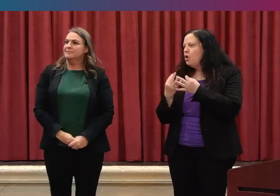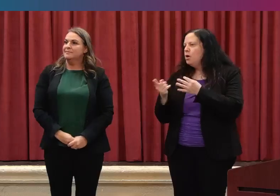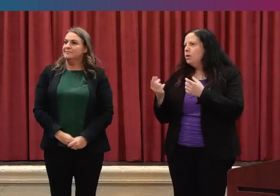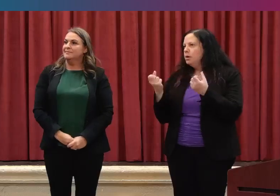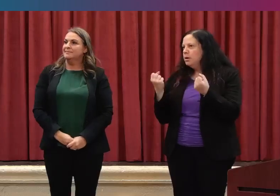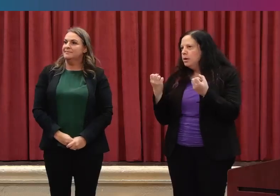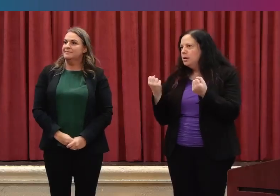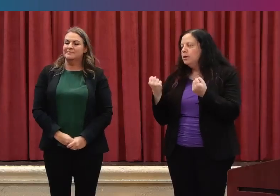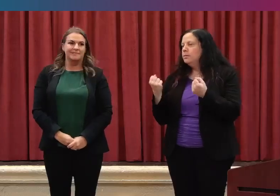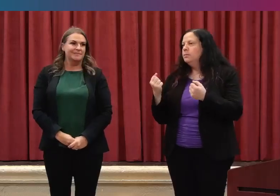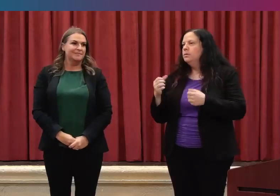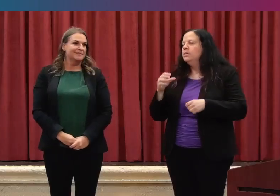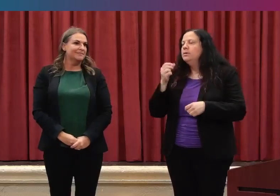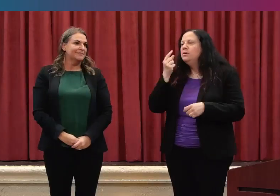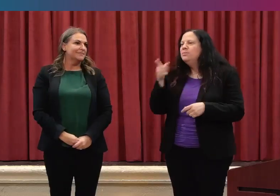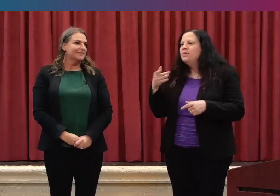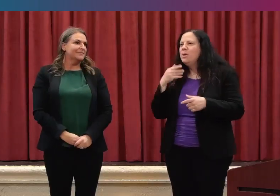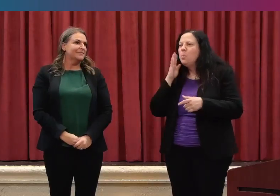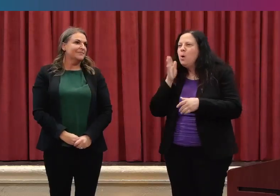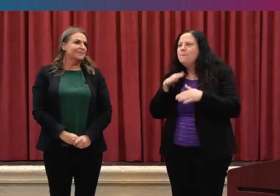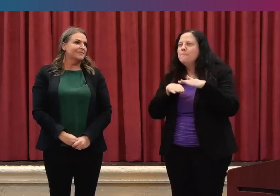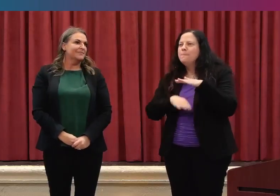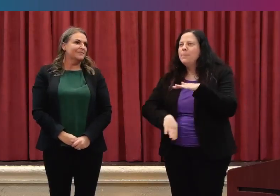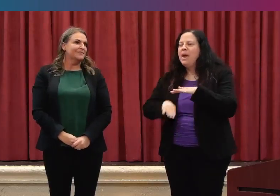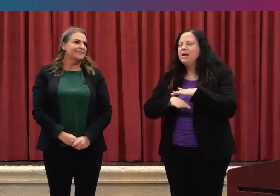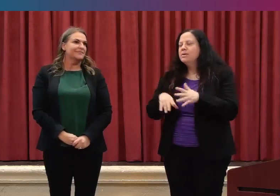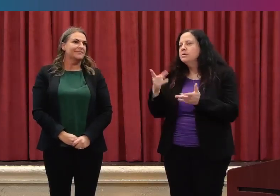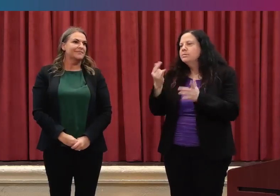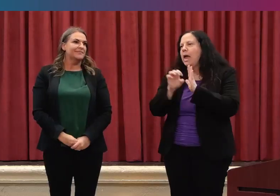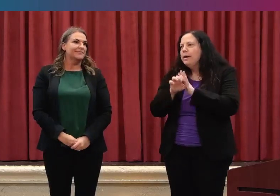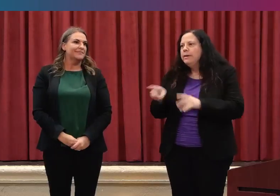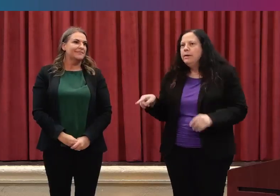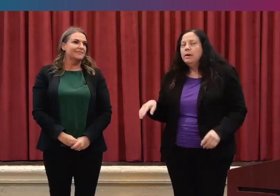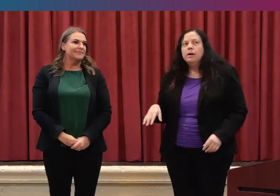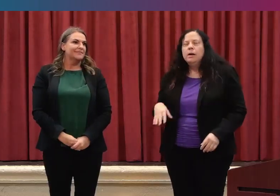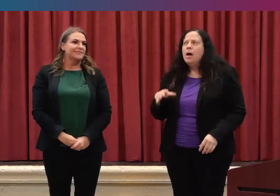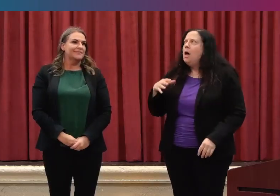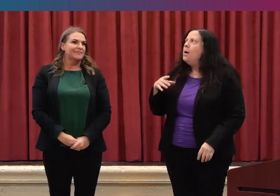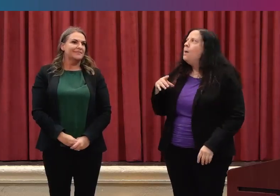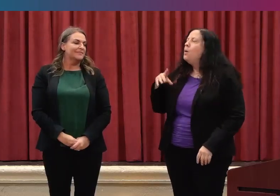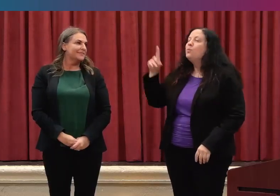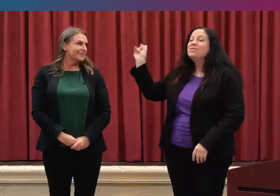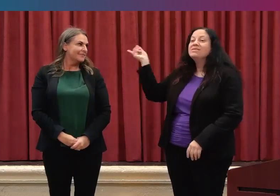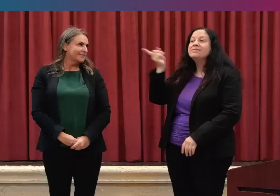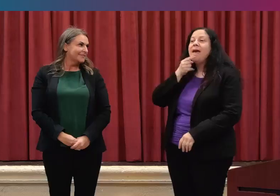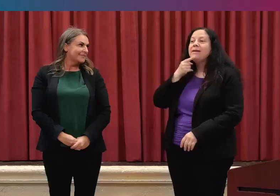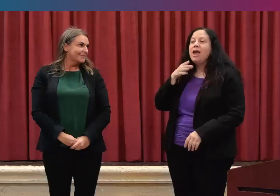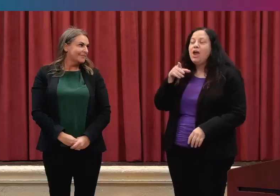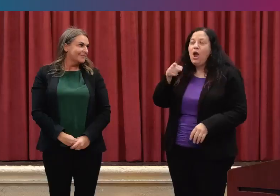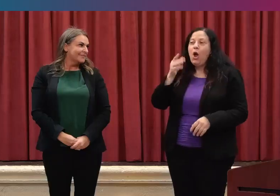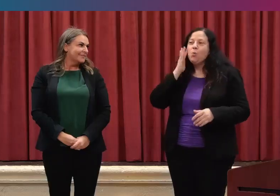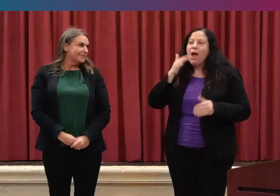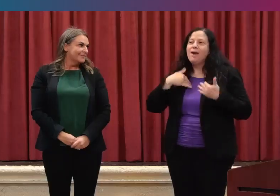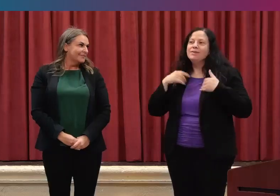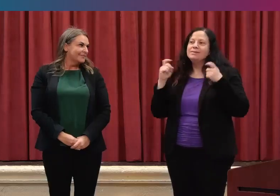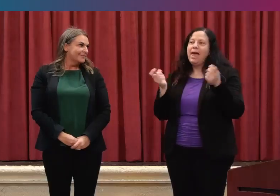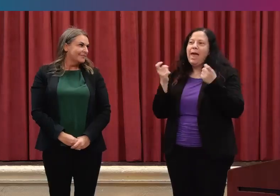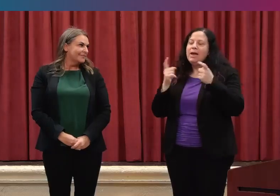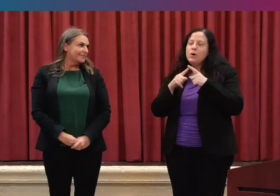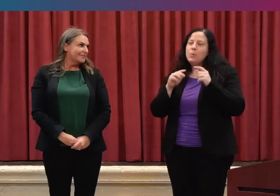your mention for a family member signing. That'll be basic information. For example, like she said, you know, oh, we